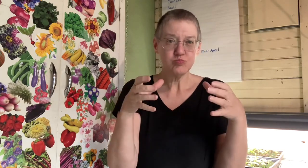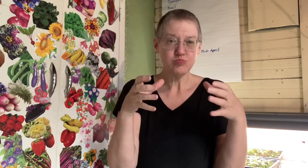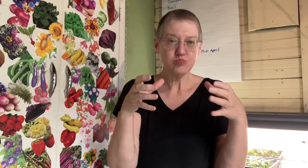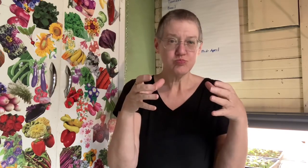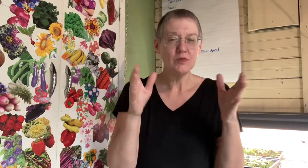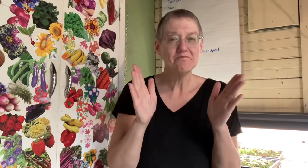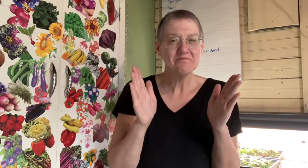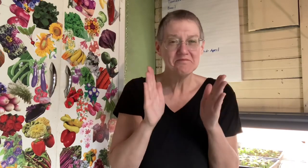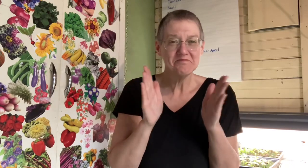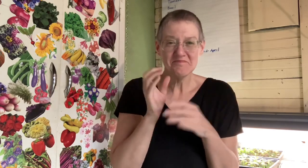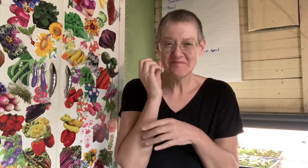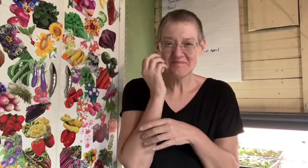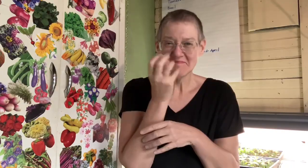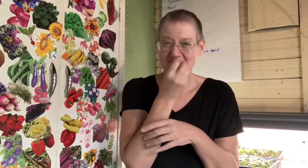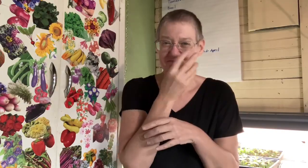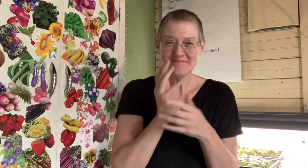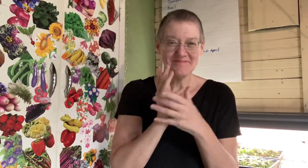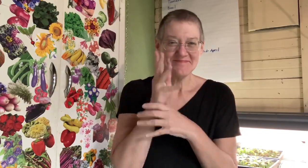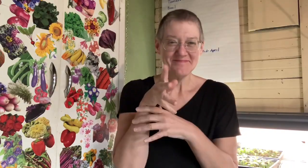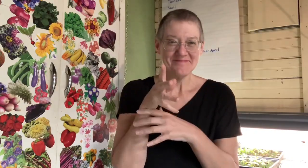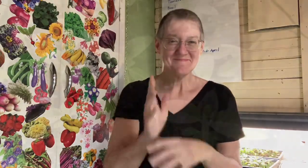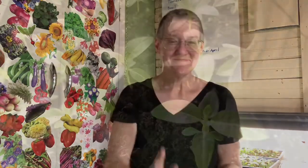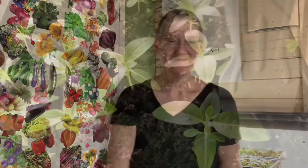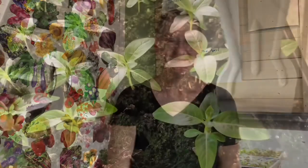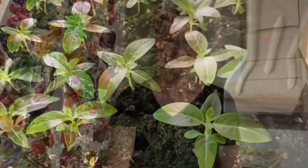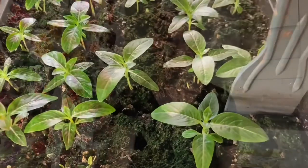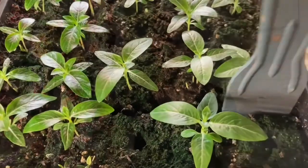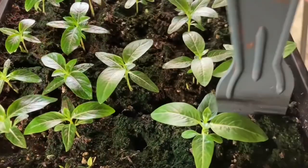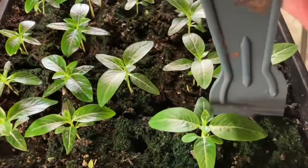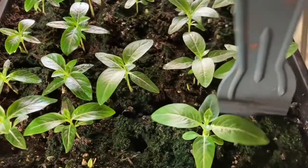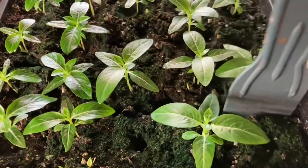size. They're going to be a small flowering plant.